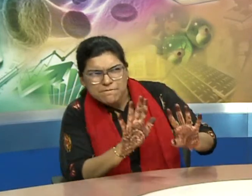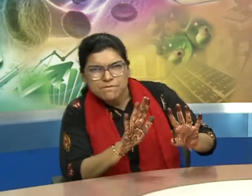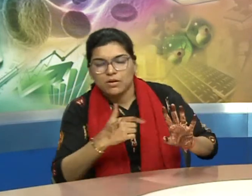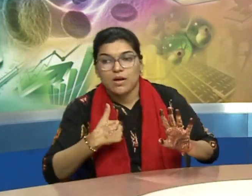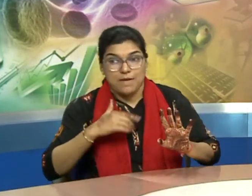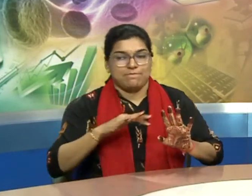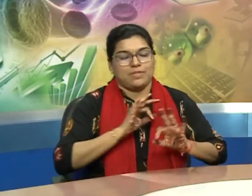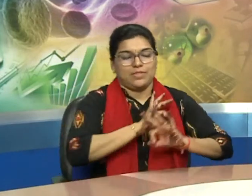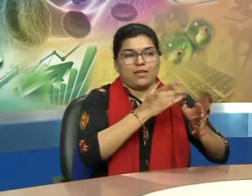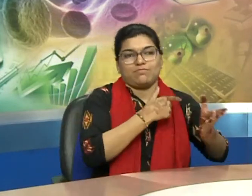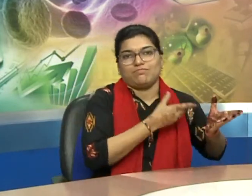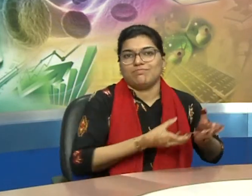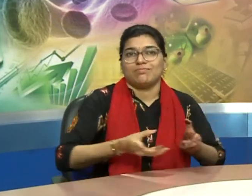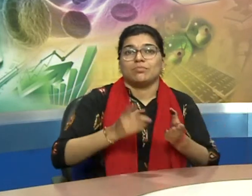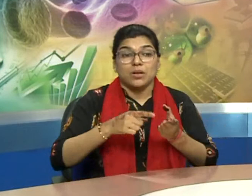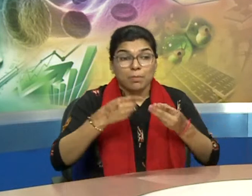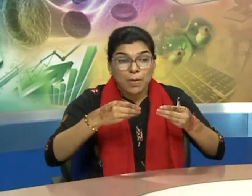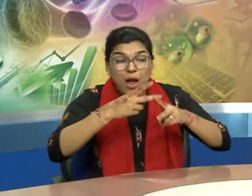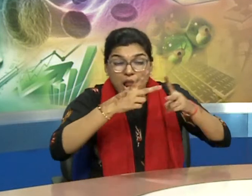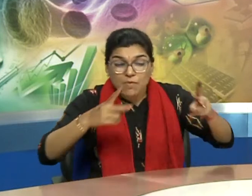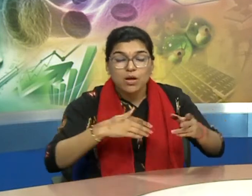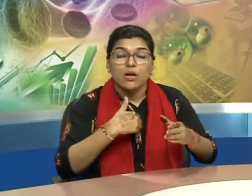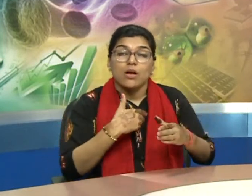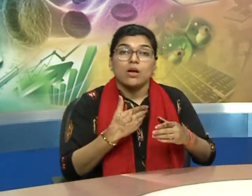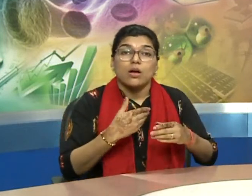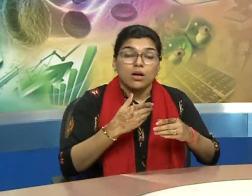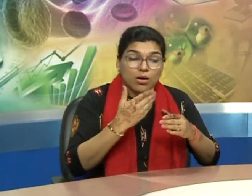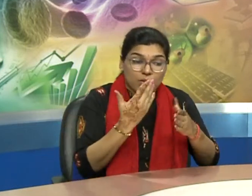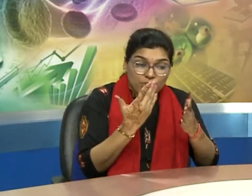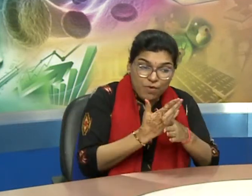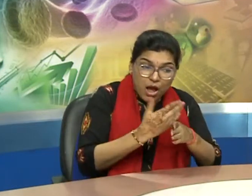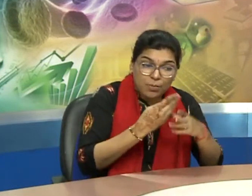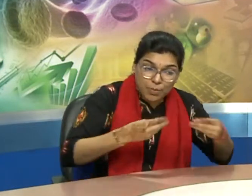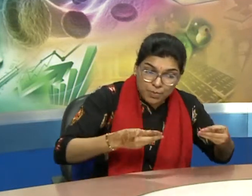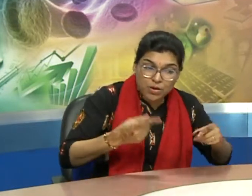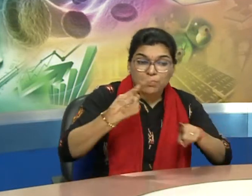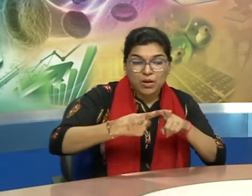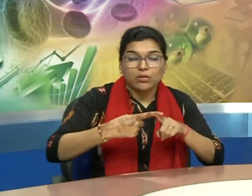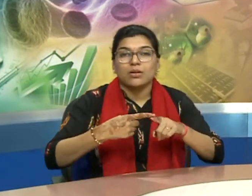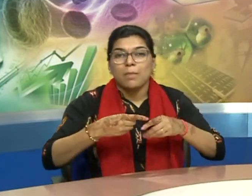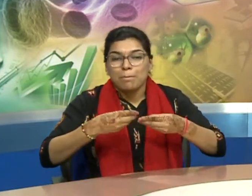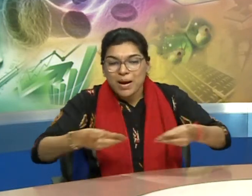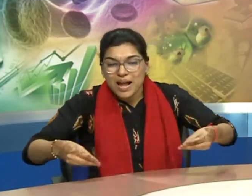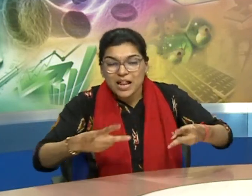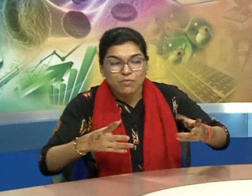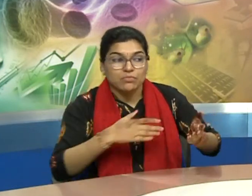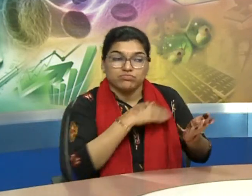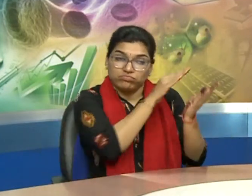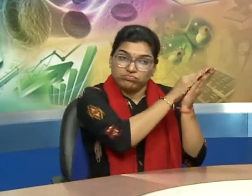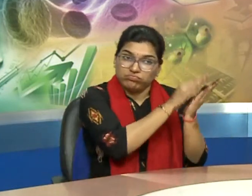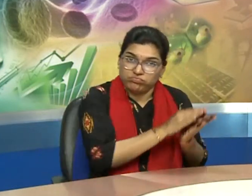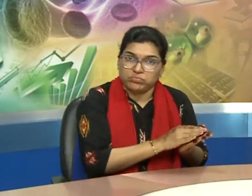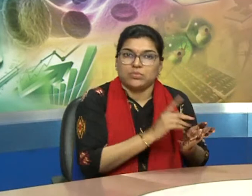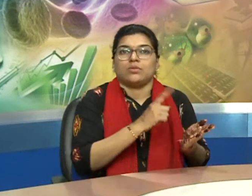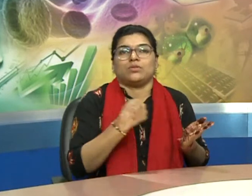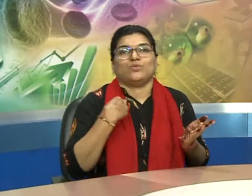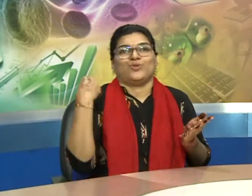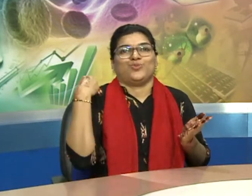So these can be of use in the coming future. So beforehand, they prepare themselves so that